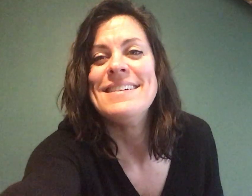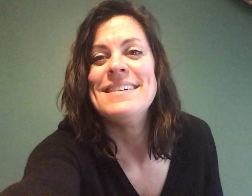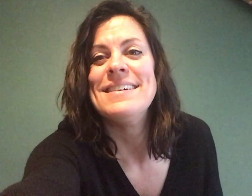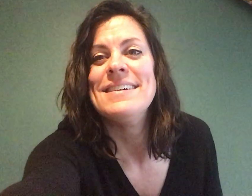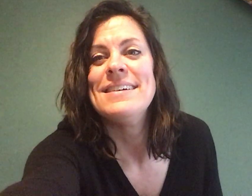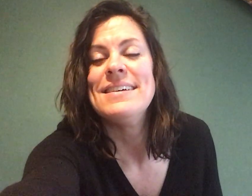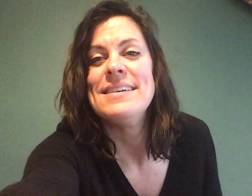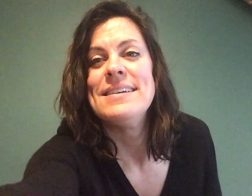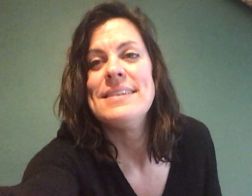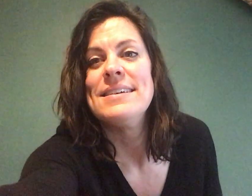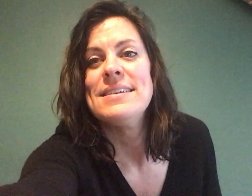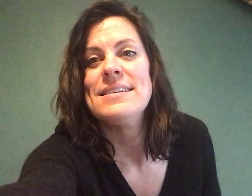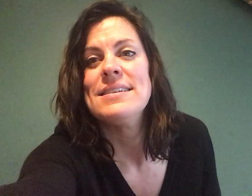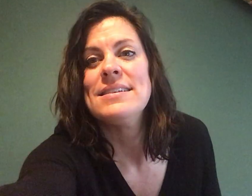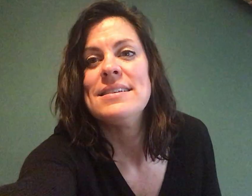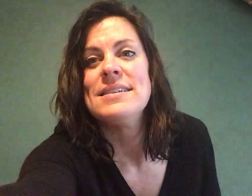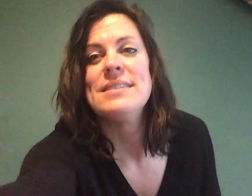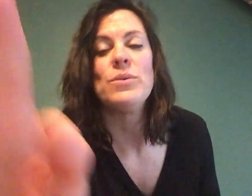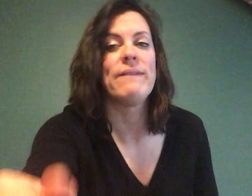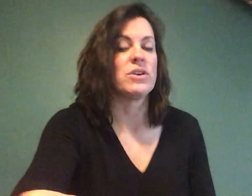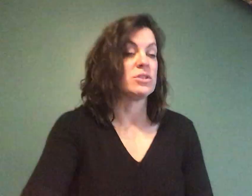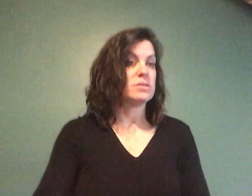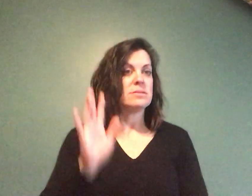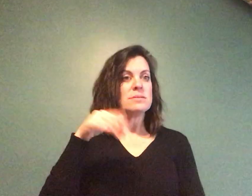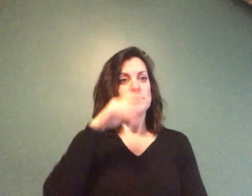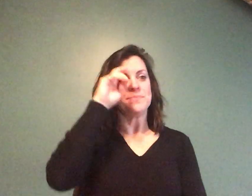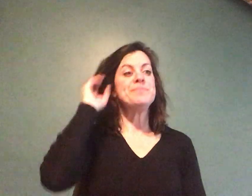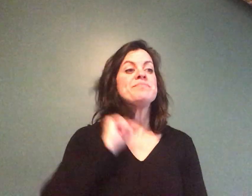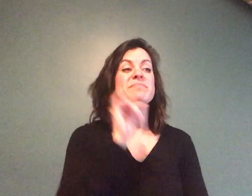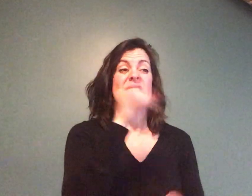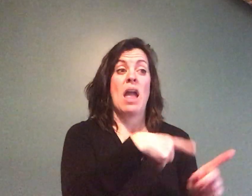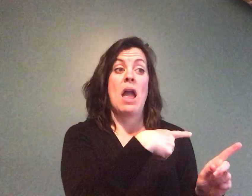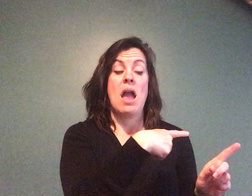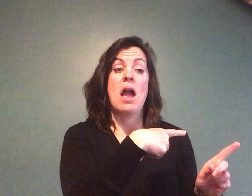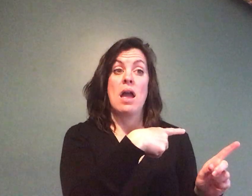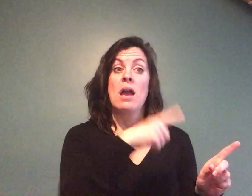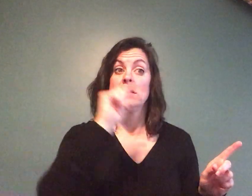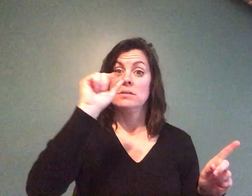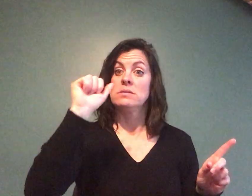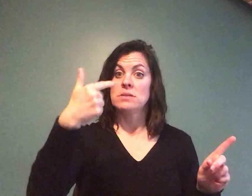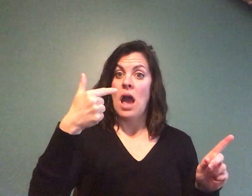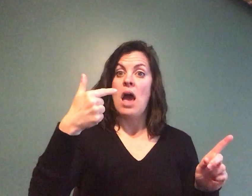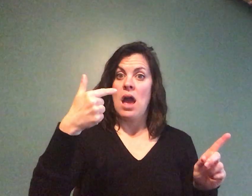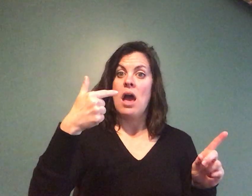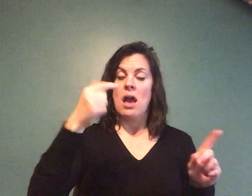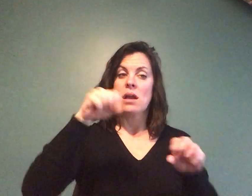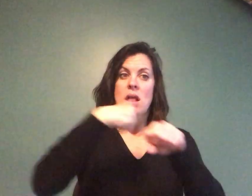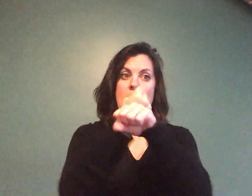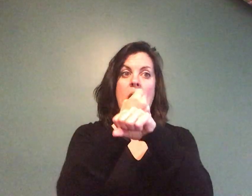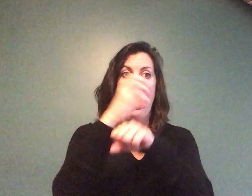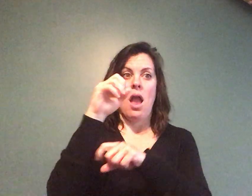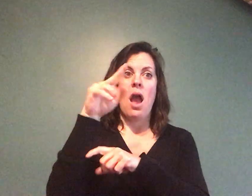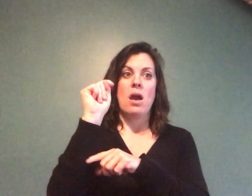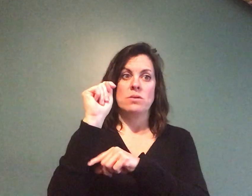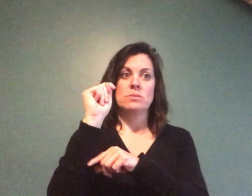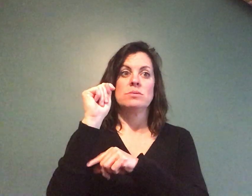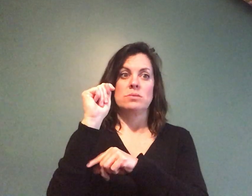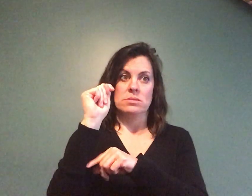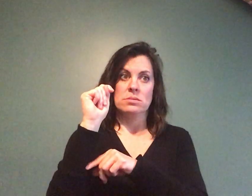These tags, they exist. Okay? What you're seeing is 2 sides. You're seeing both sides of the tag here. All right?